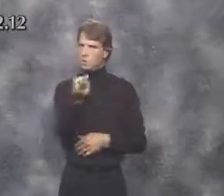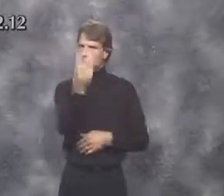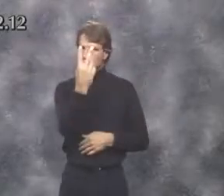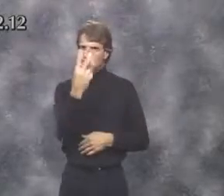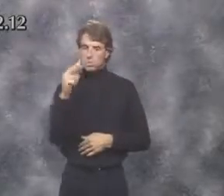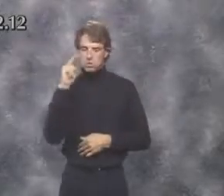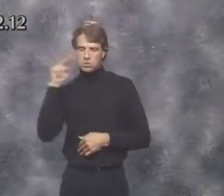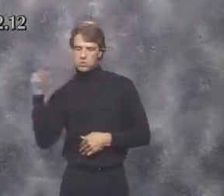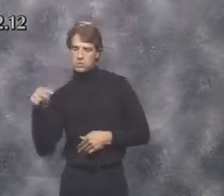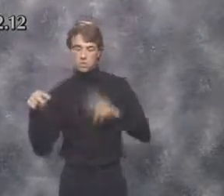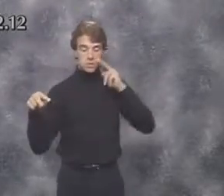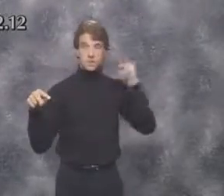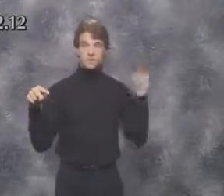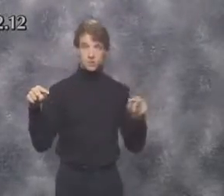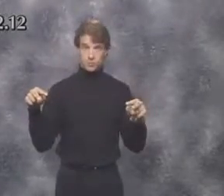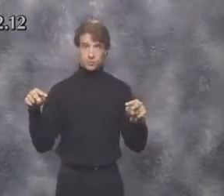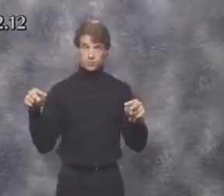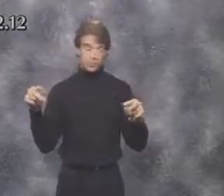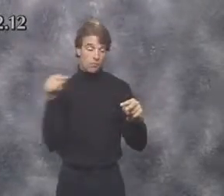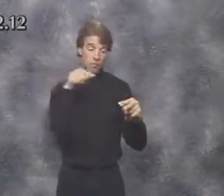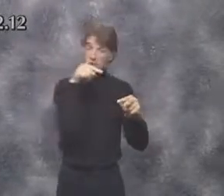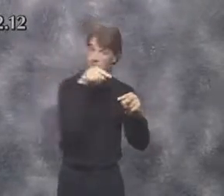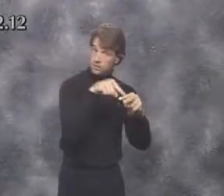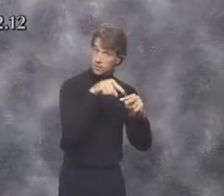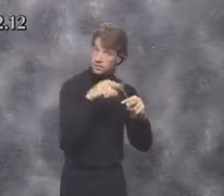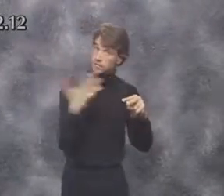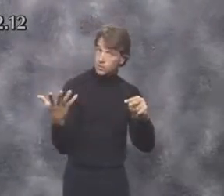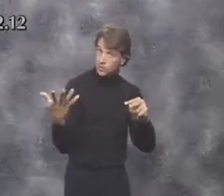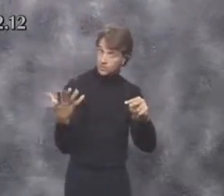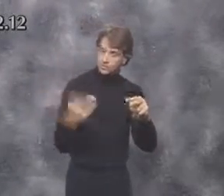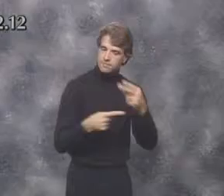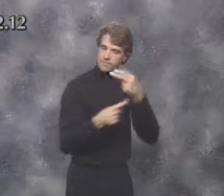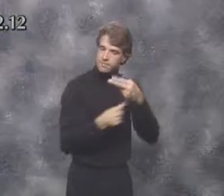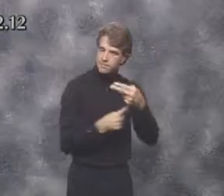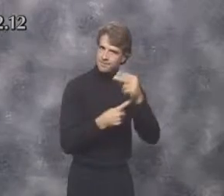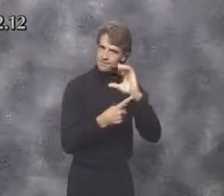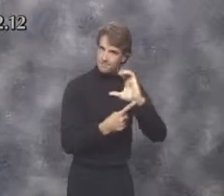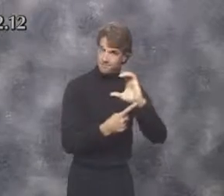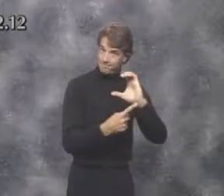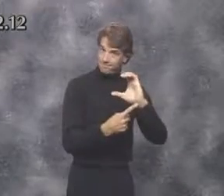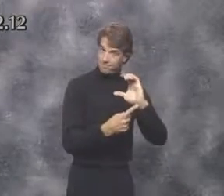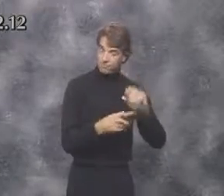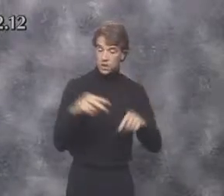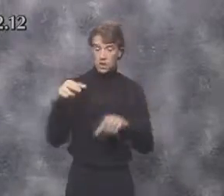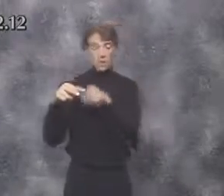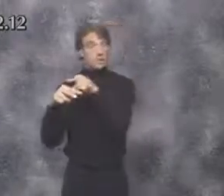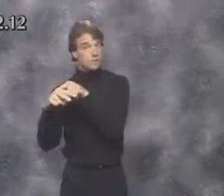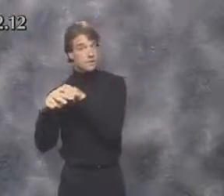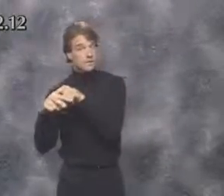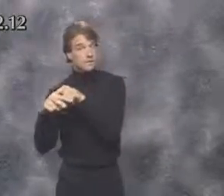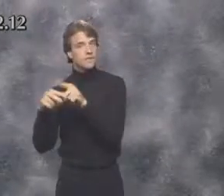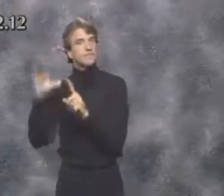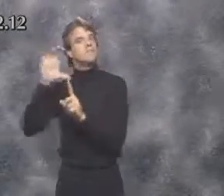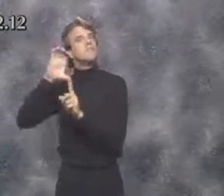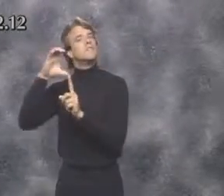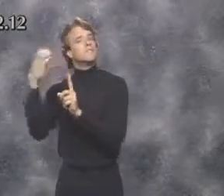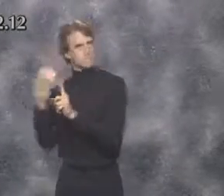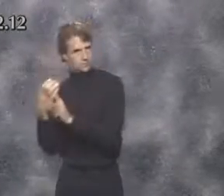of looking at deaf people. One is the handicap perspective. The other is